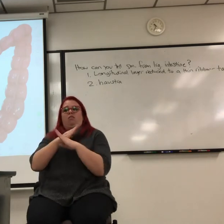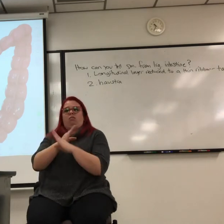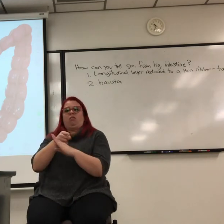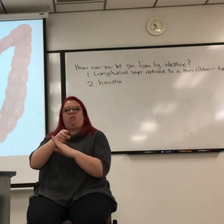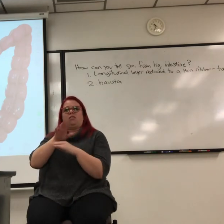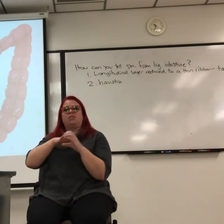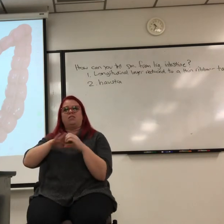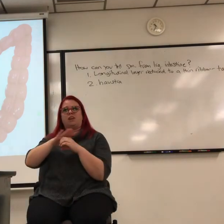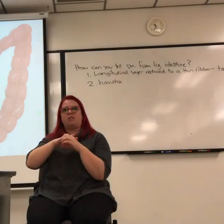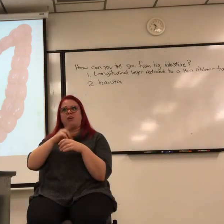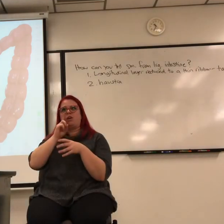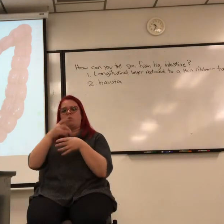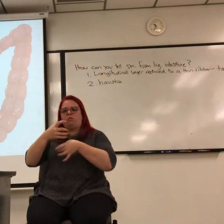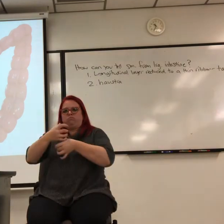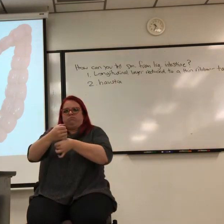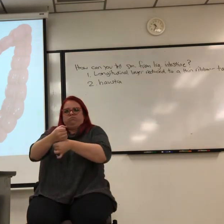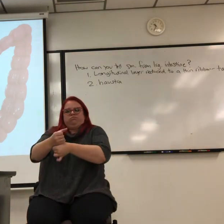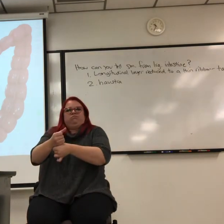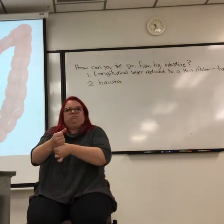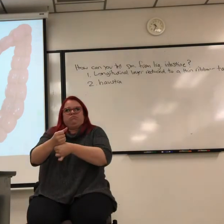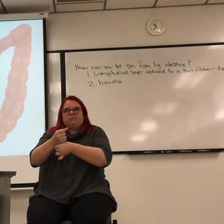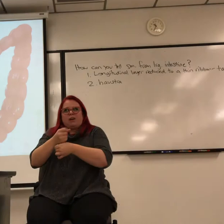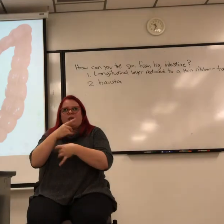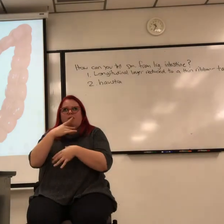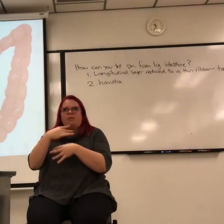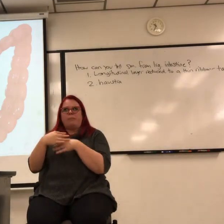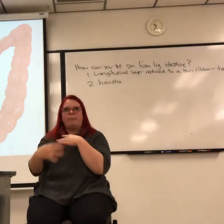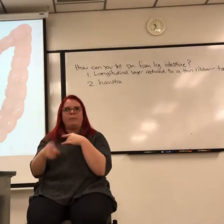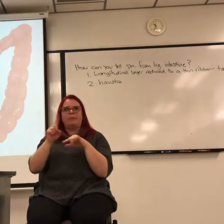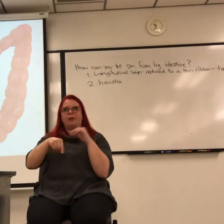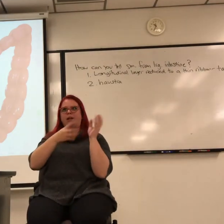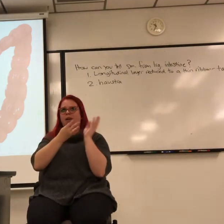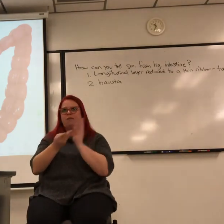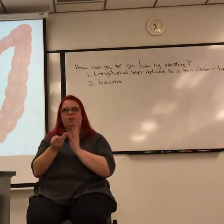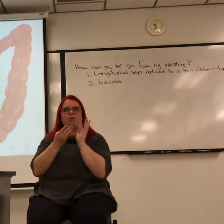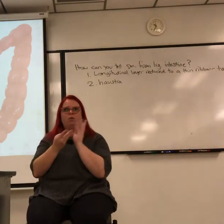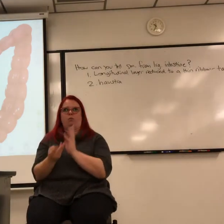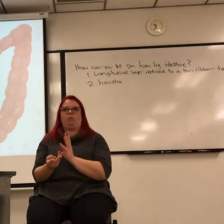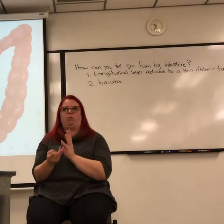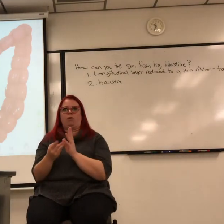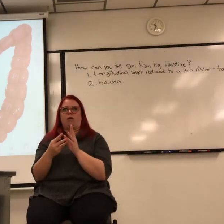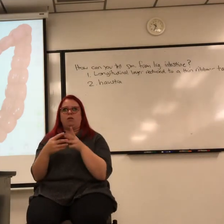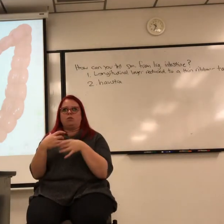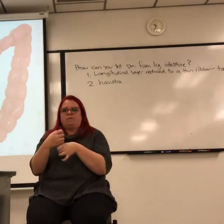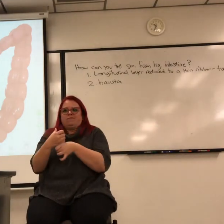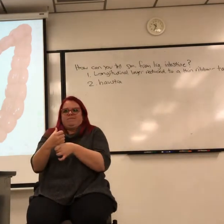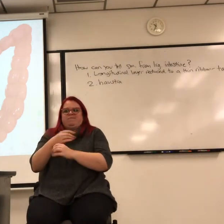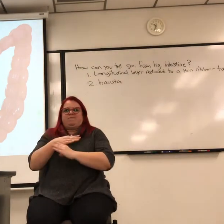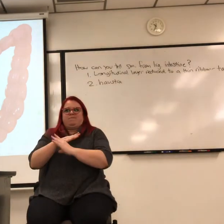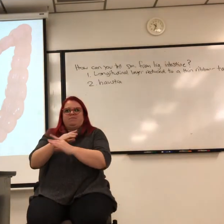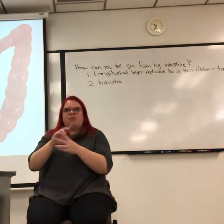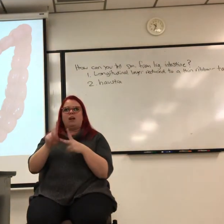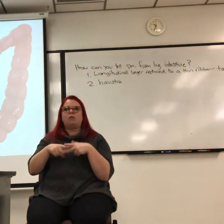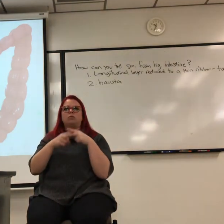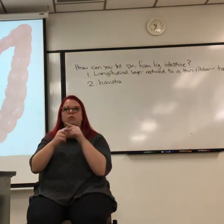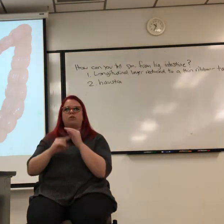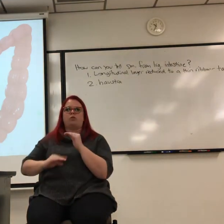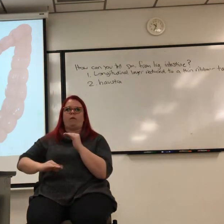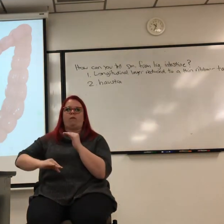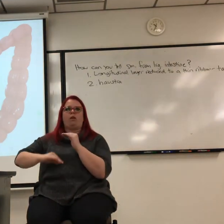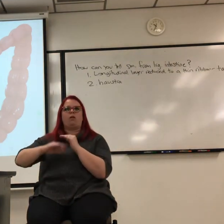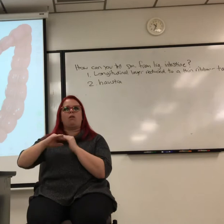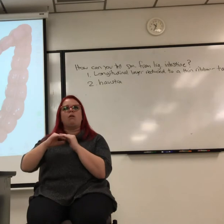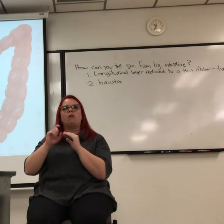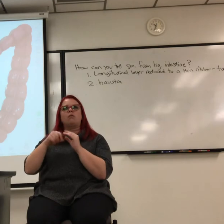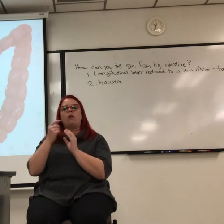you strangulate the blood supply and it starts to, you know, fill. And you